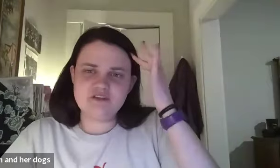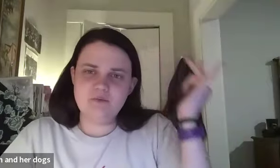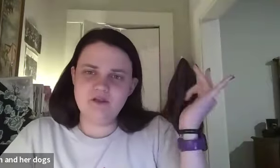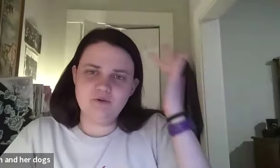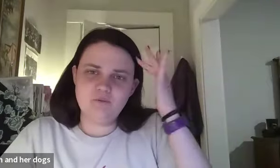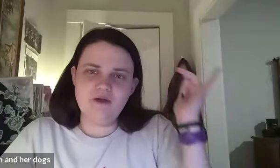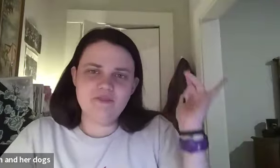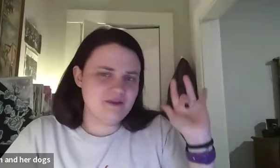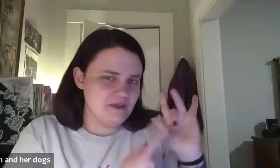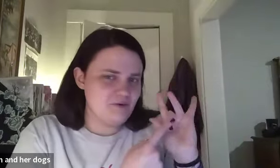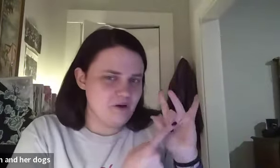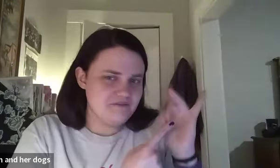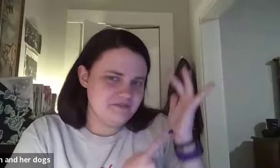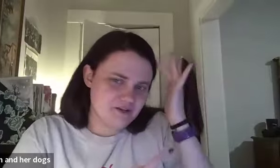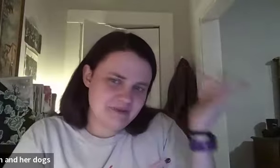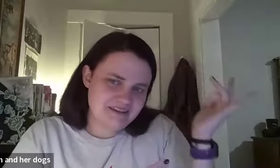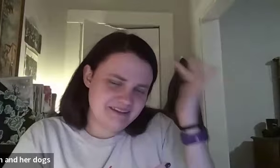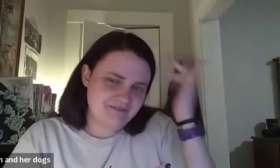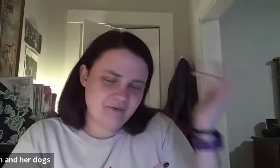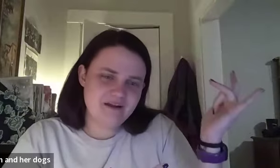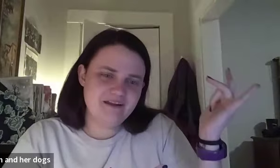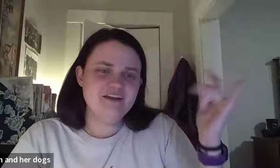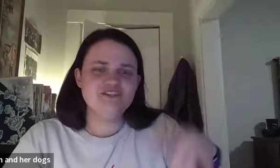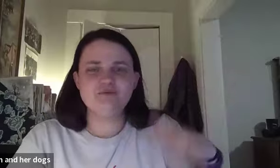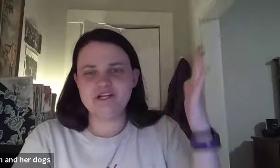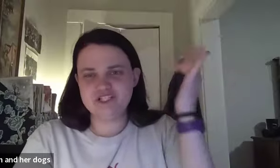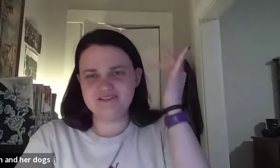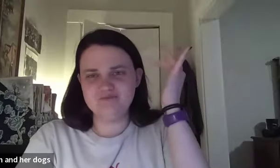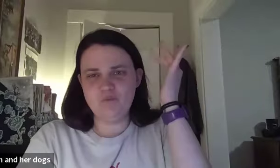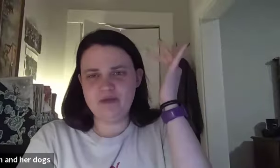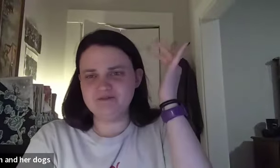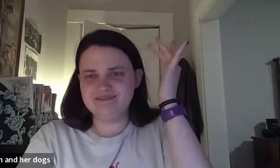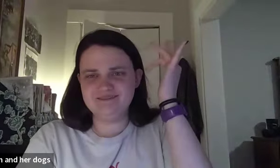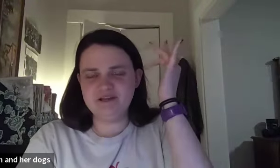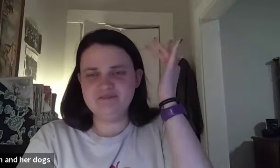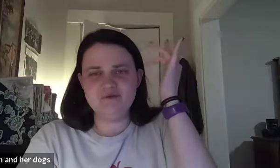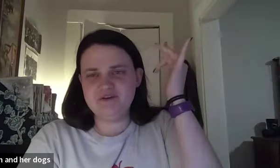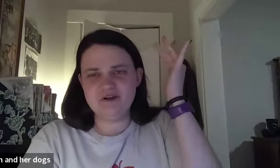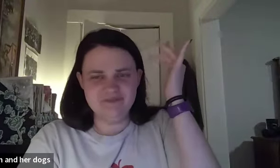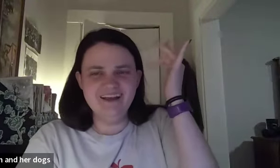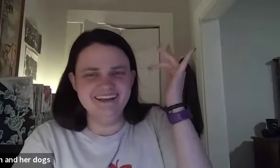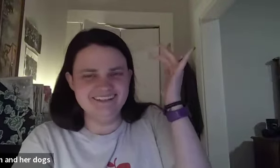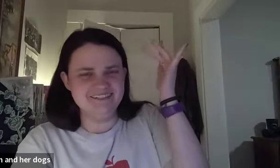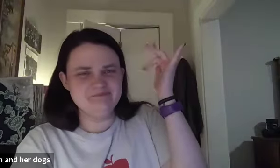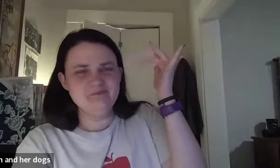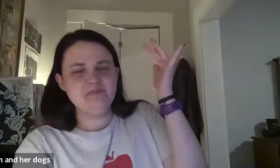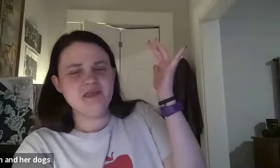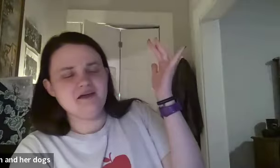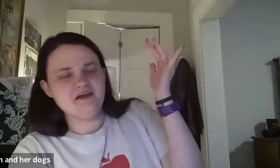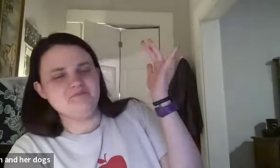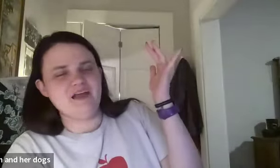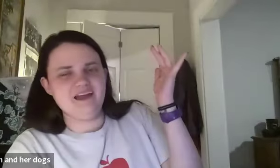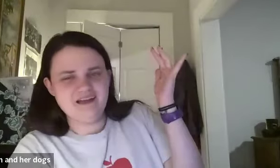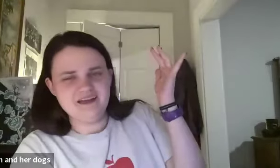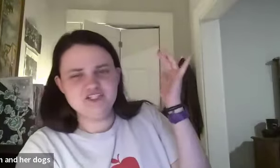the little one, like the one finger bending for it to where it's just bounce. Don't even move the arm. I kind of